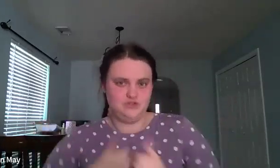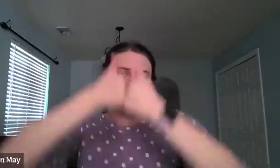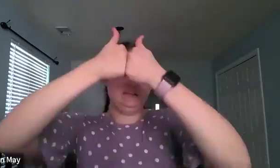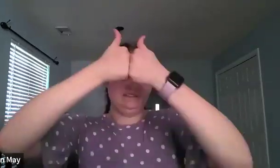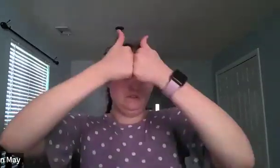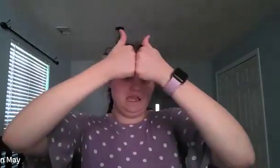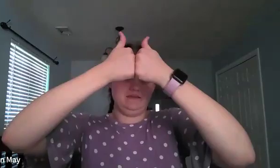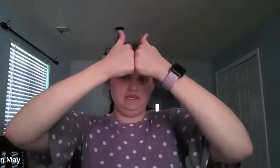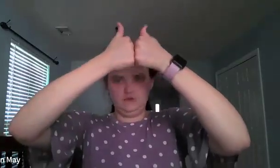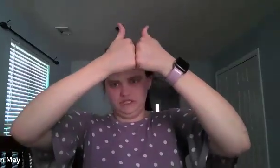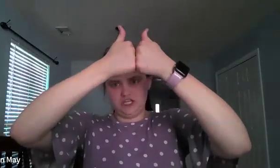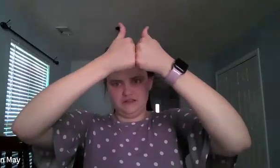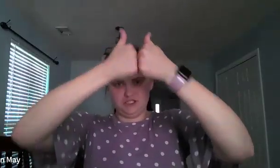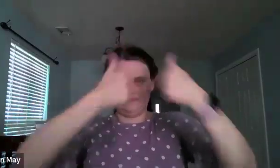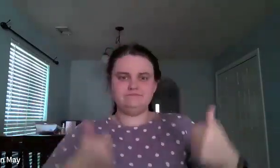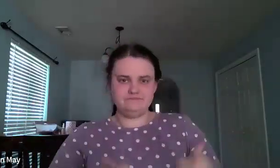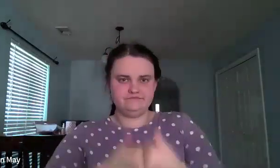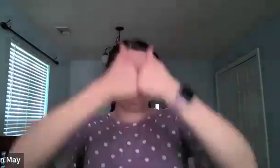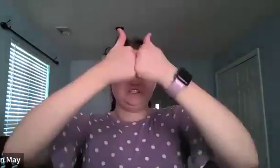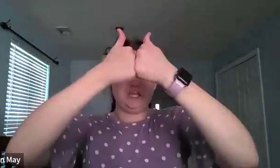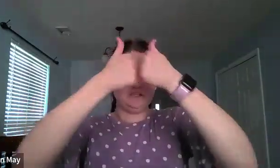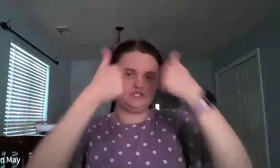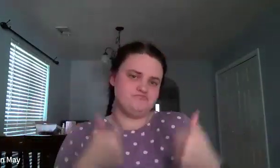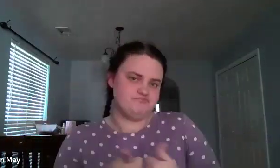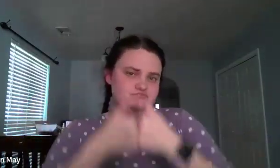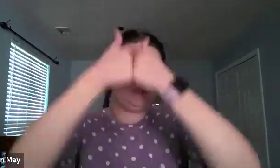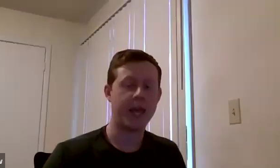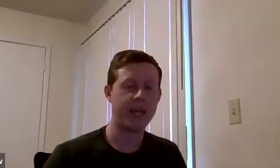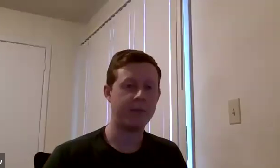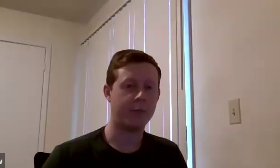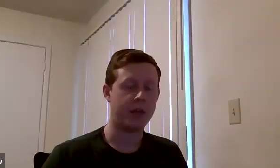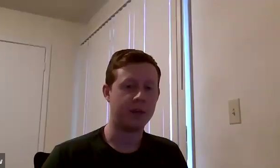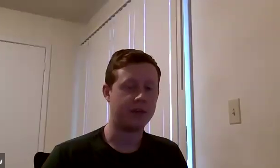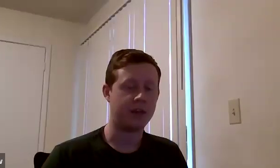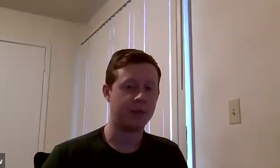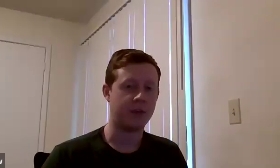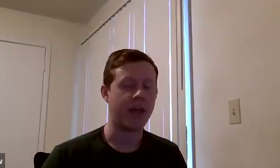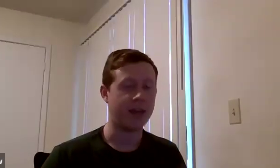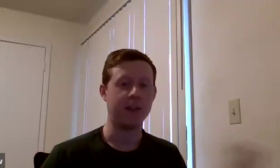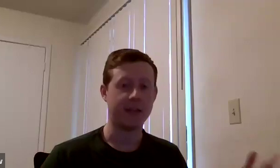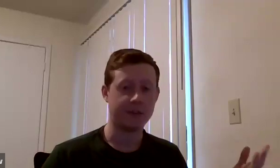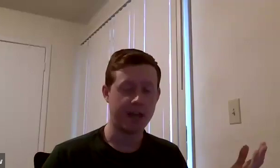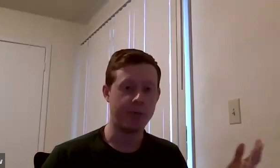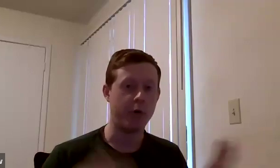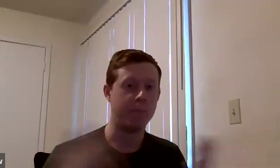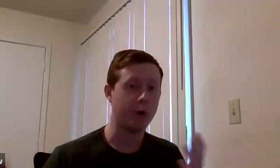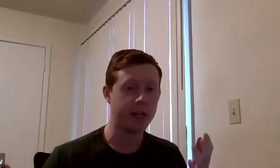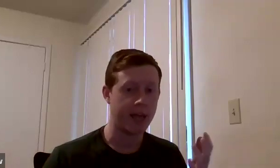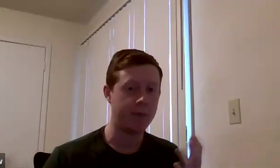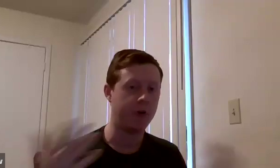you guys are like equally challenged. Challenge. For game, would that be the same as like athletics game or board game or